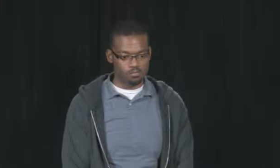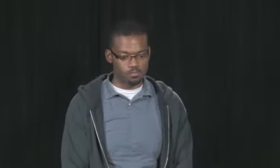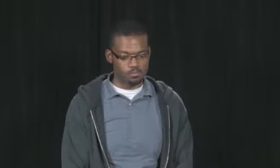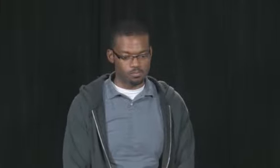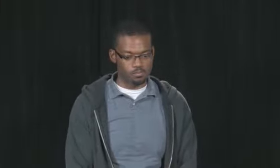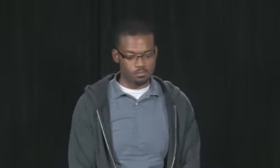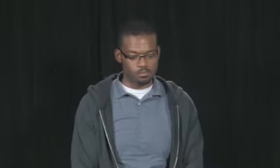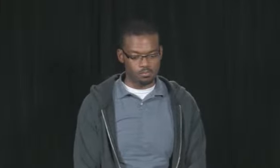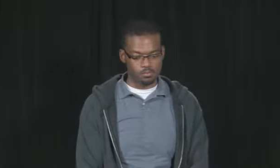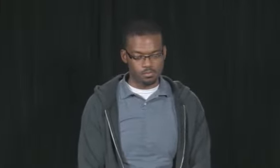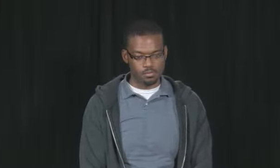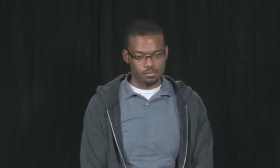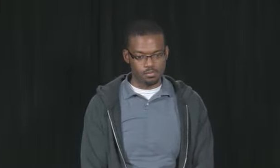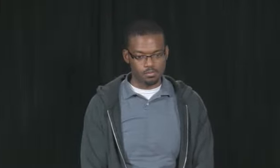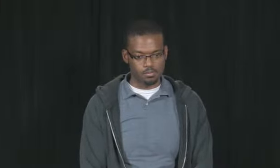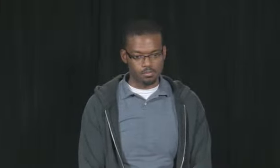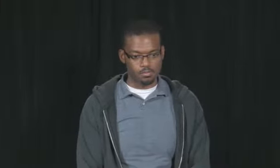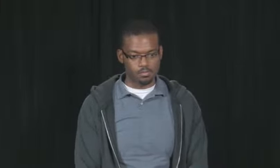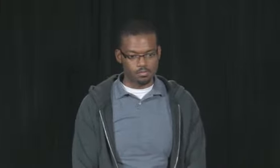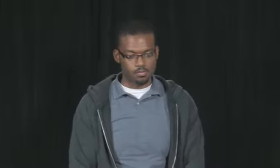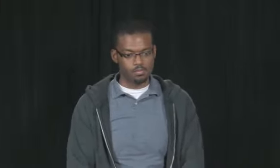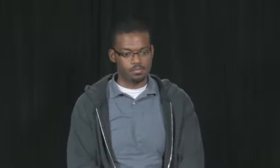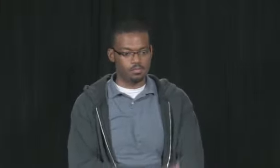the accent, the stress on the first syllable.